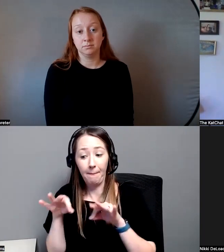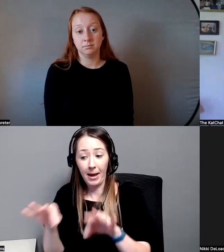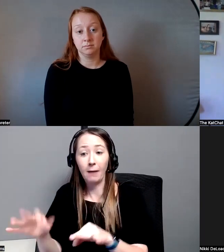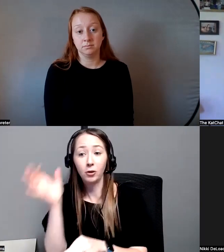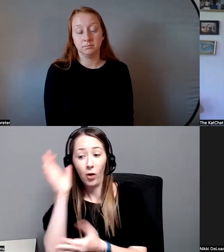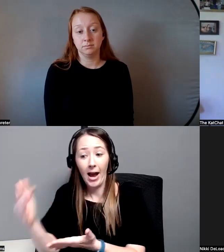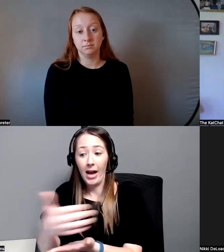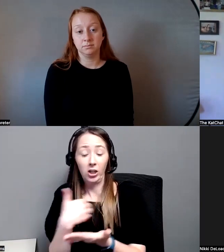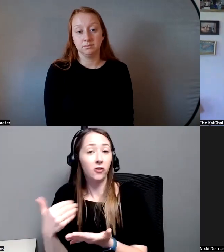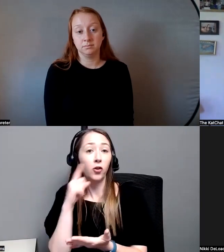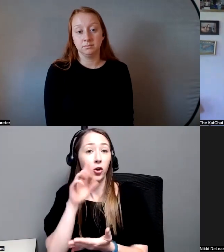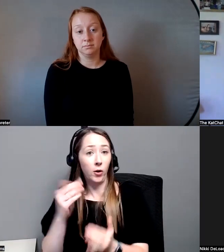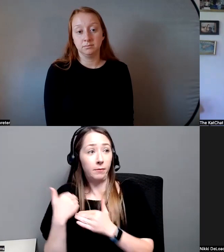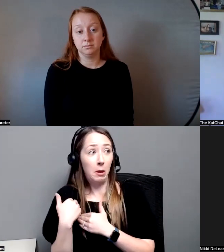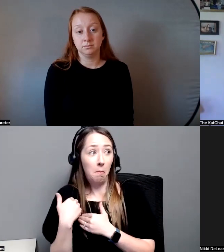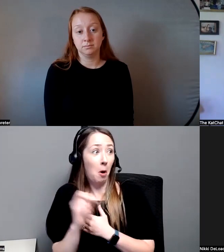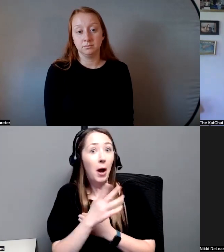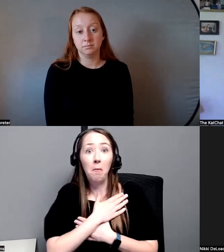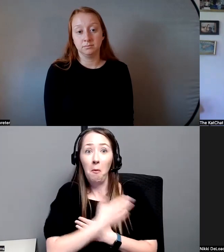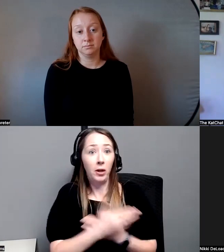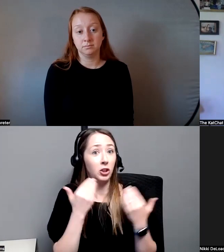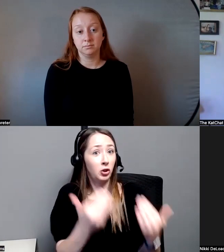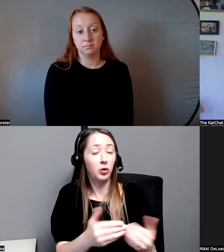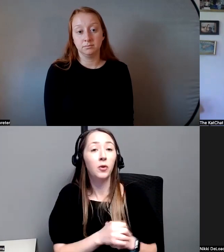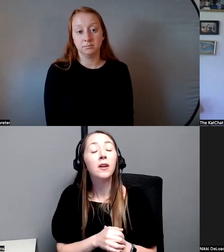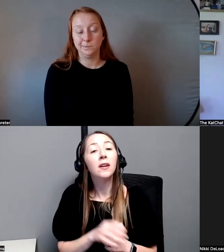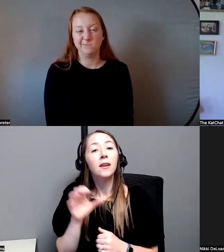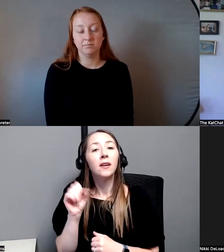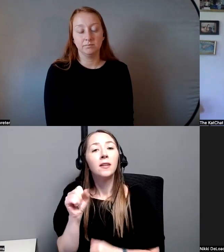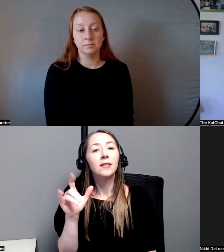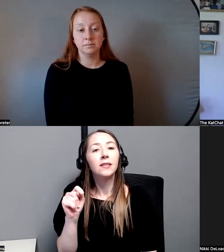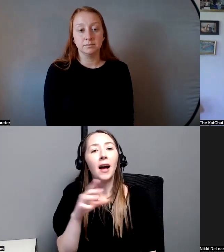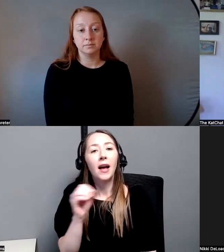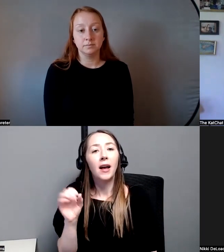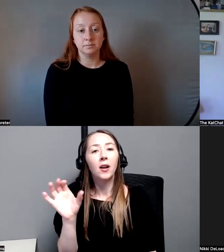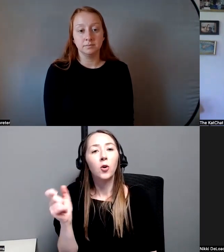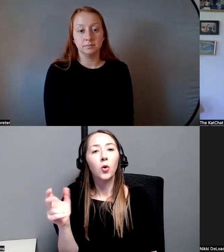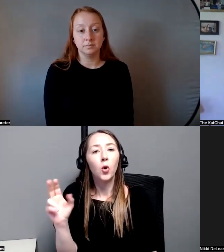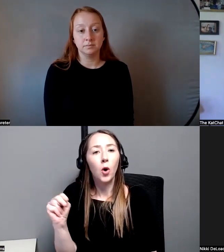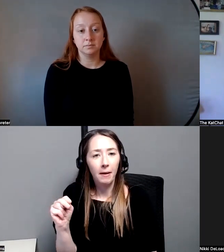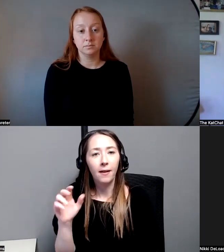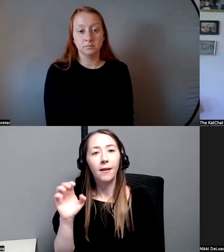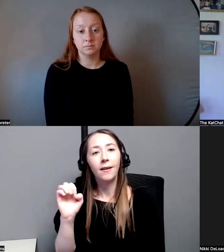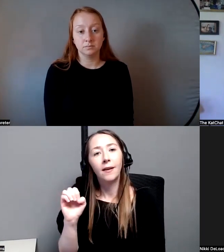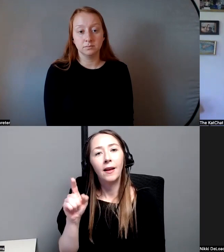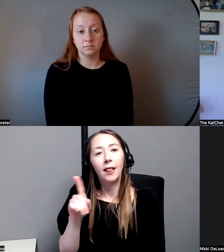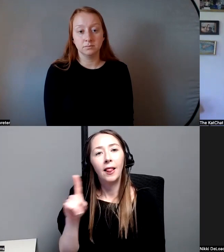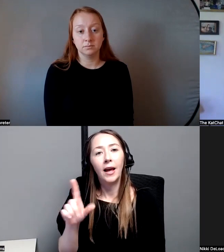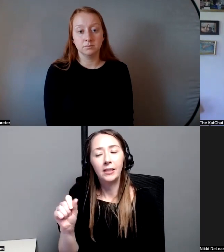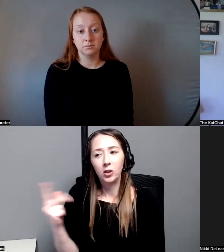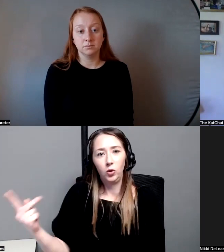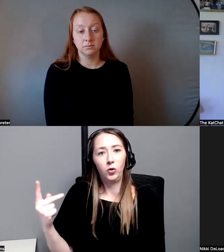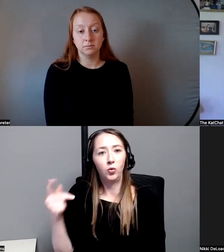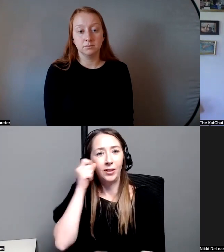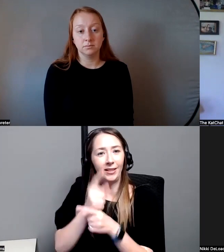she's just the best. And Scott and Corbin, Eliza, who played my sister,